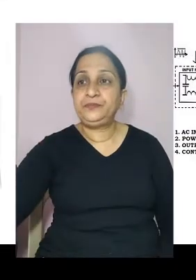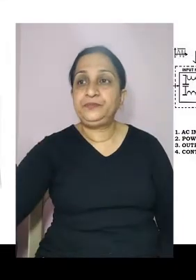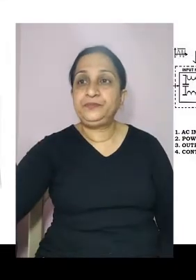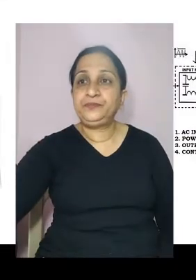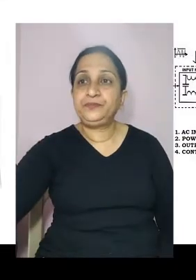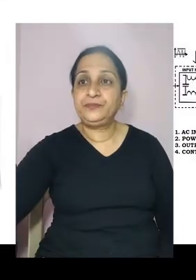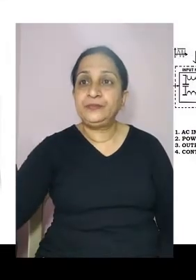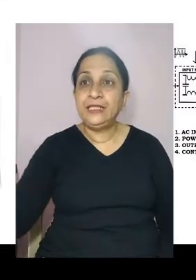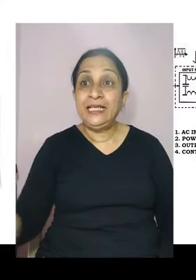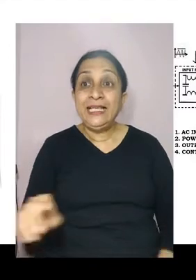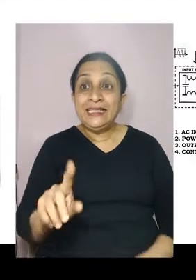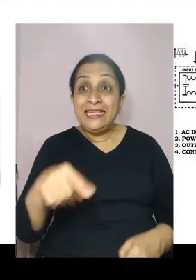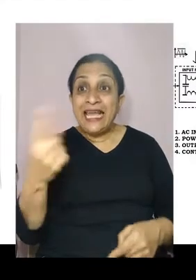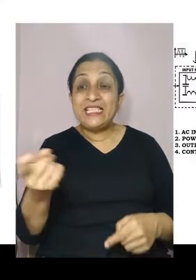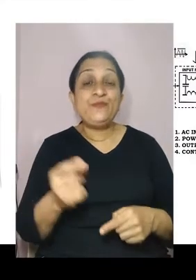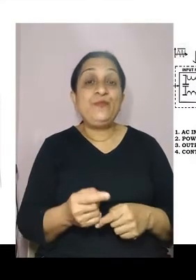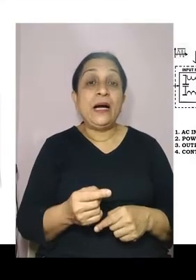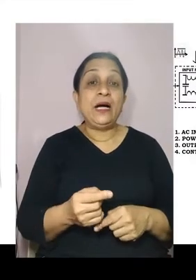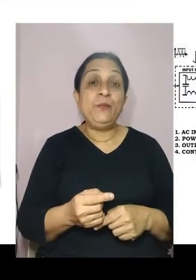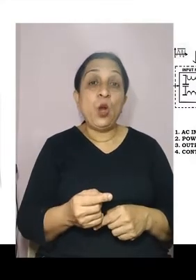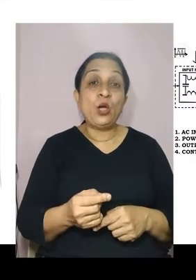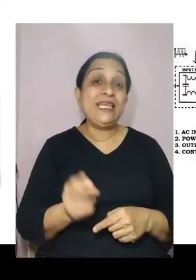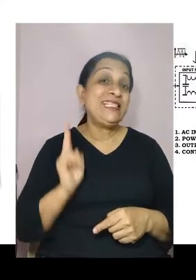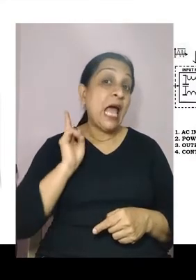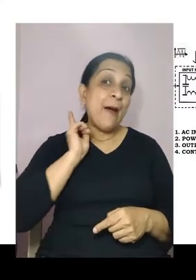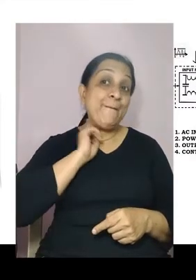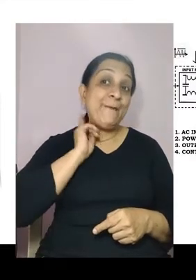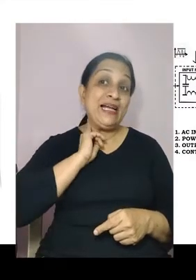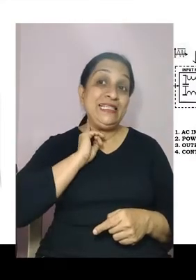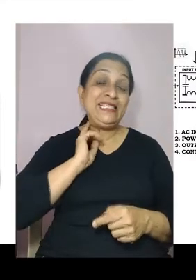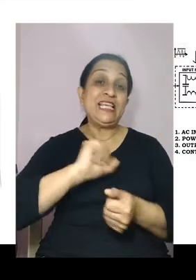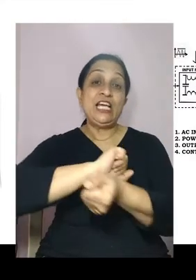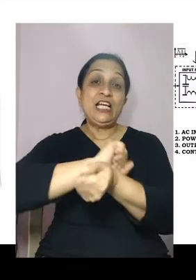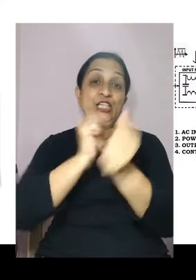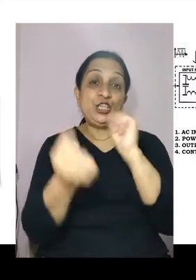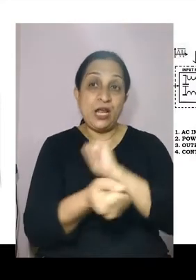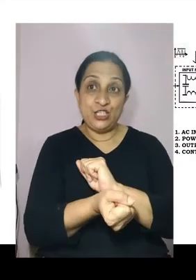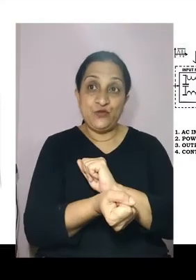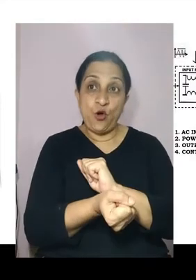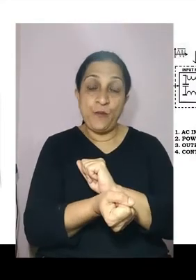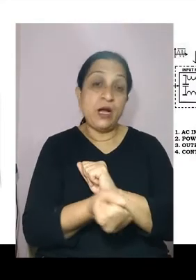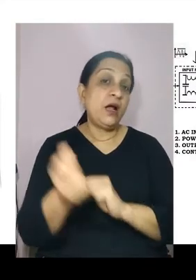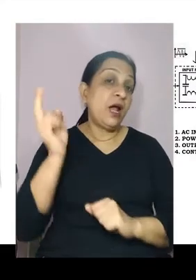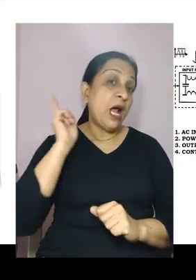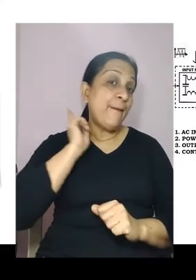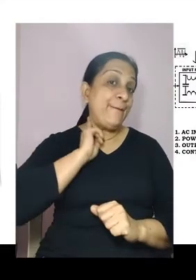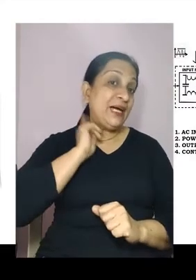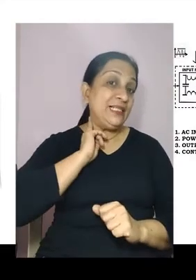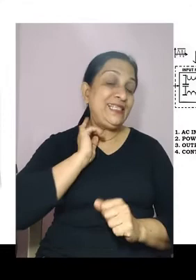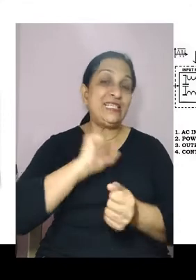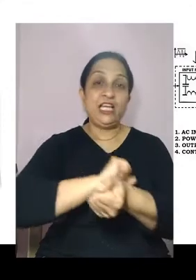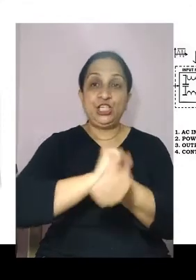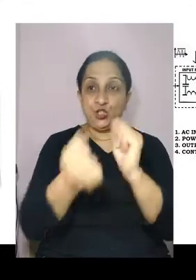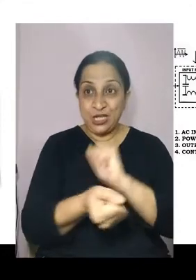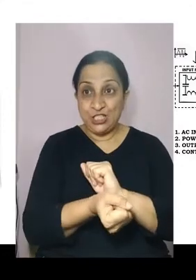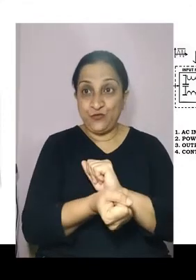this. The next block is pulse transformer.